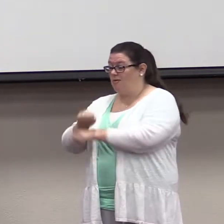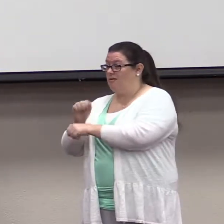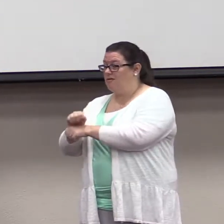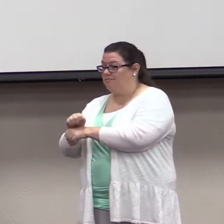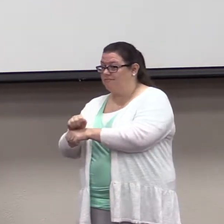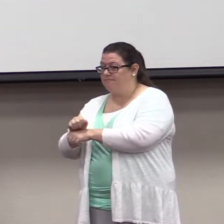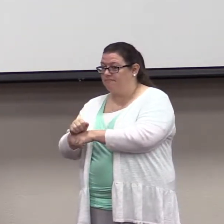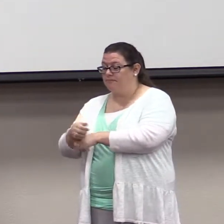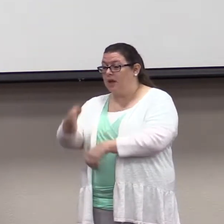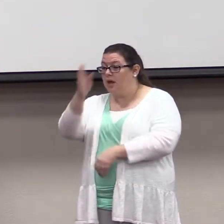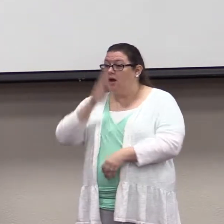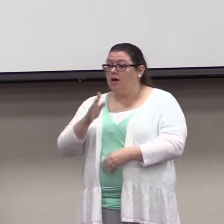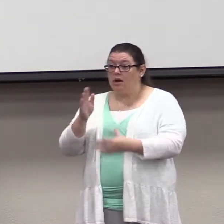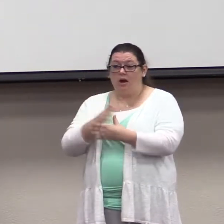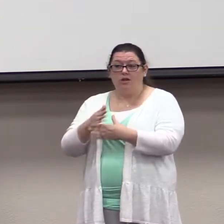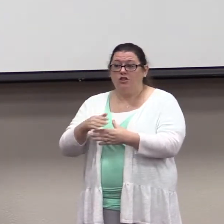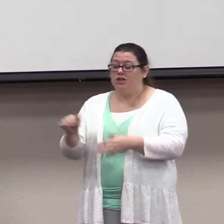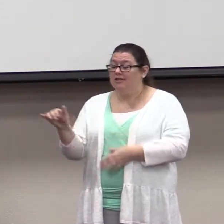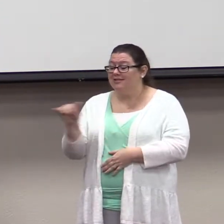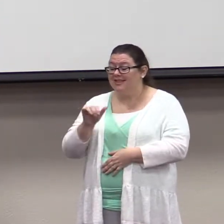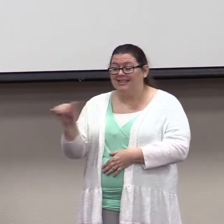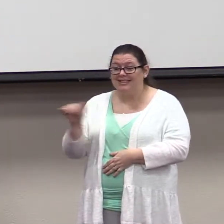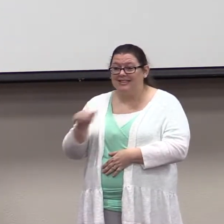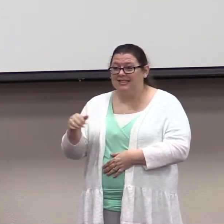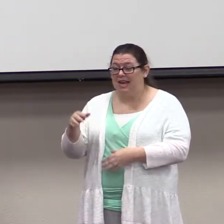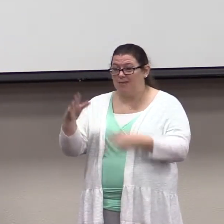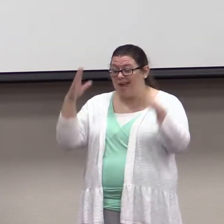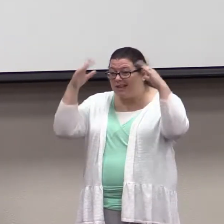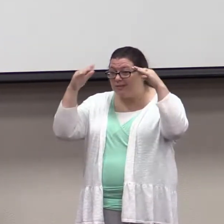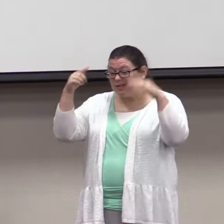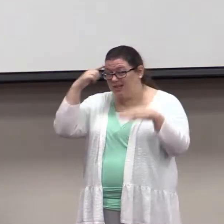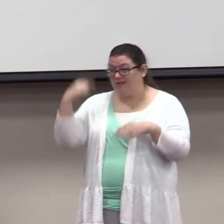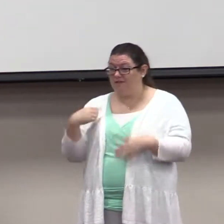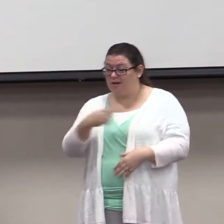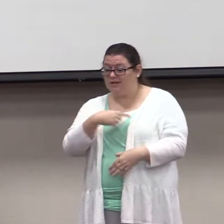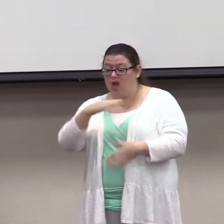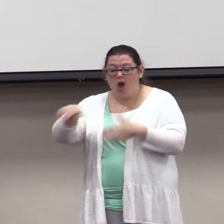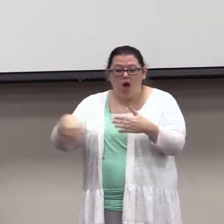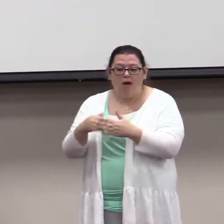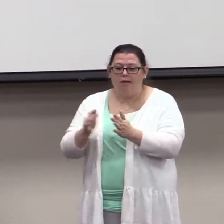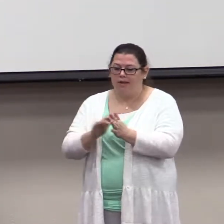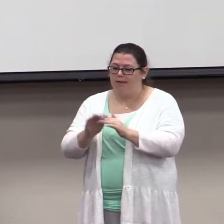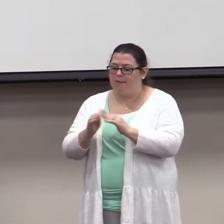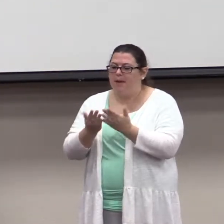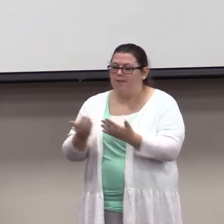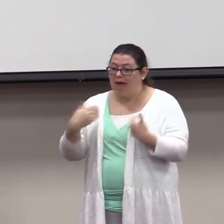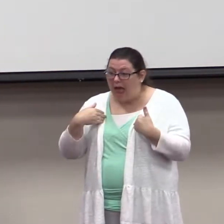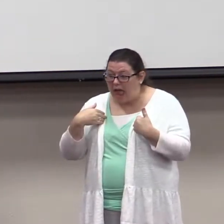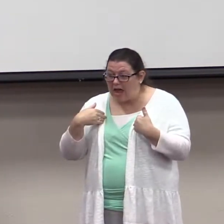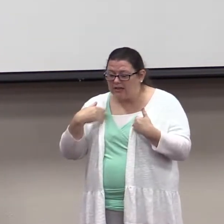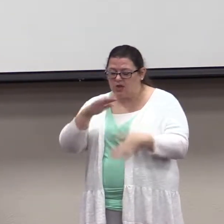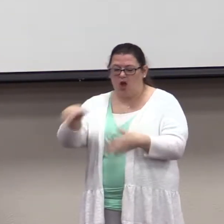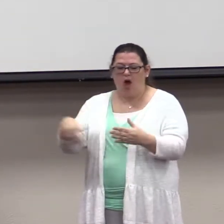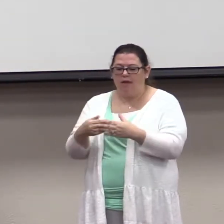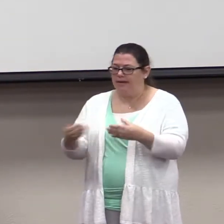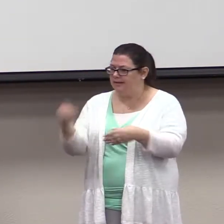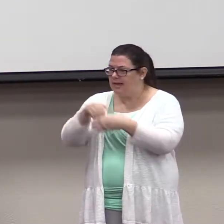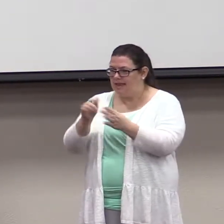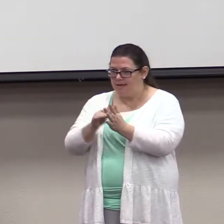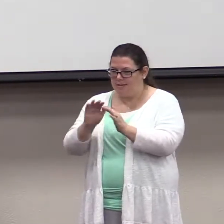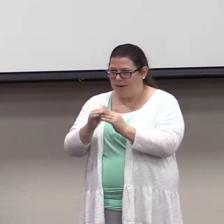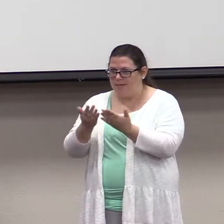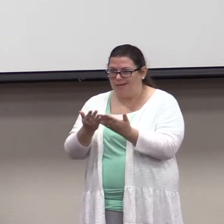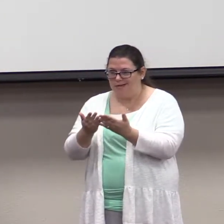us. Because for all the things that the Bible has, all the things that it contains, whether that's history, philosophy,